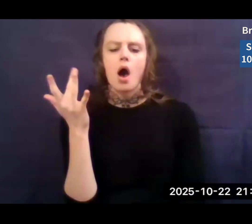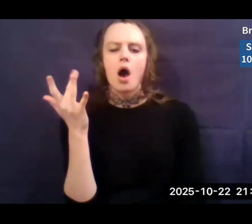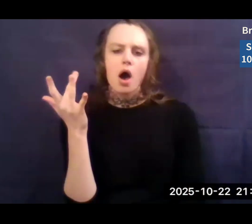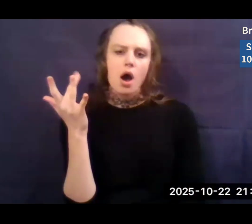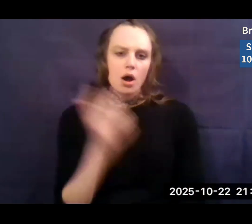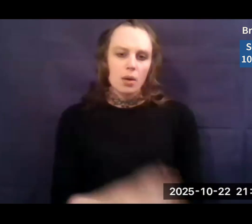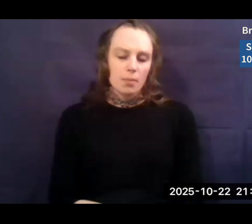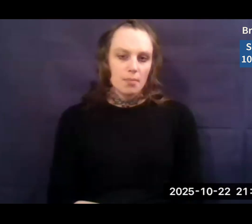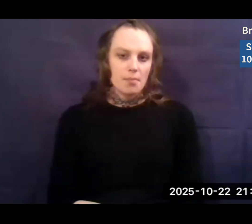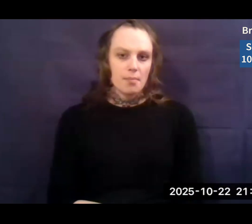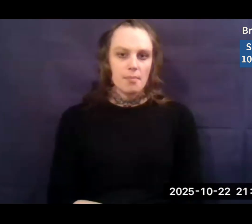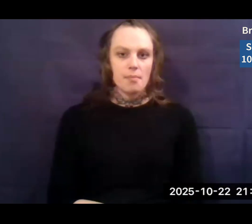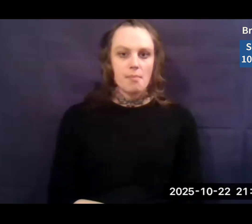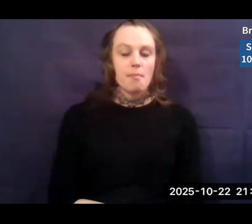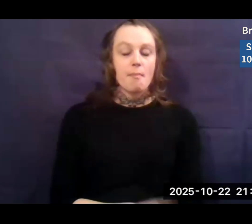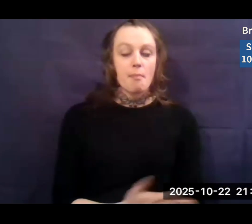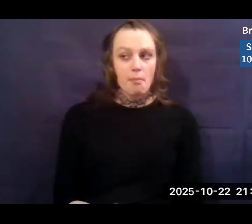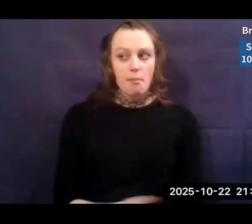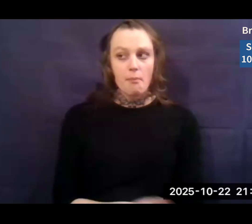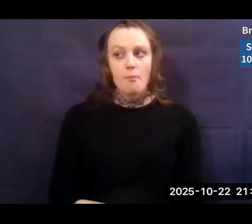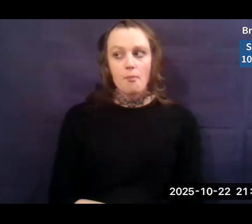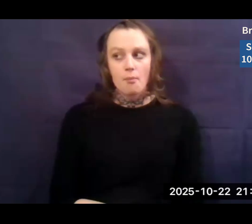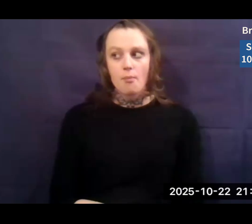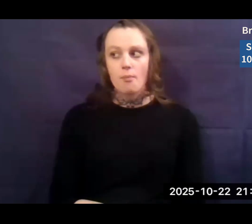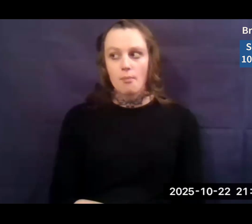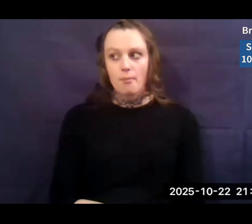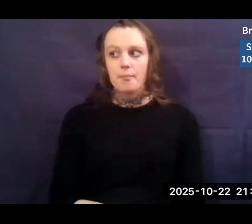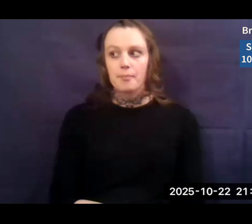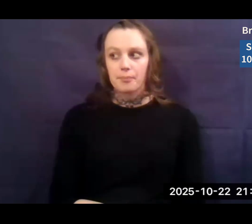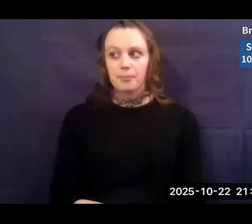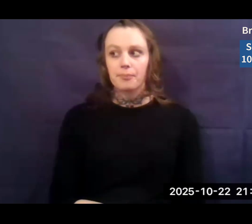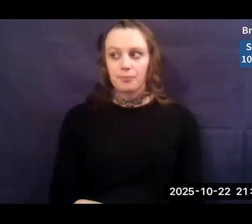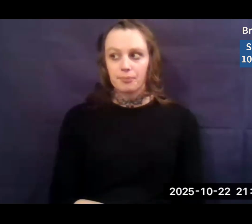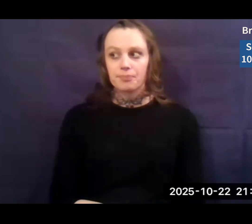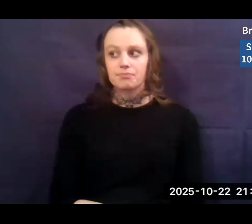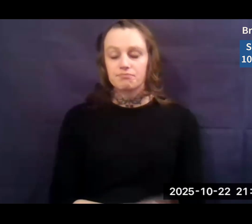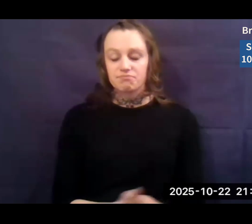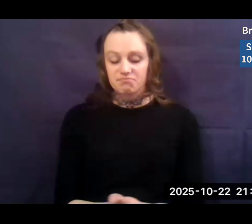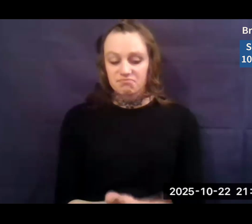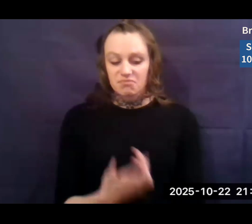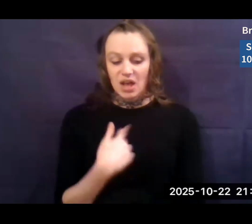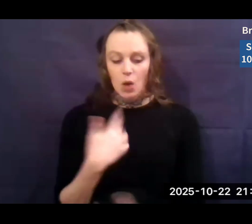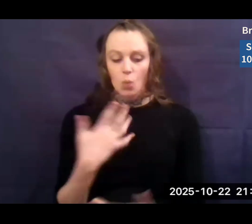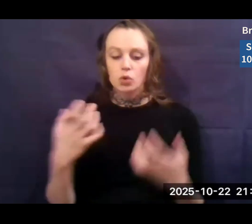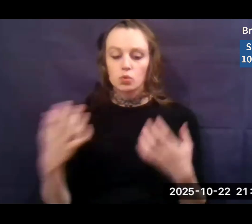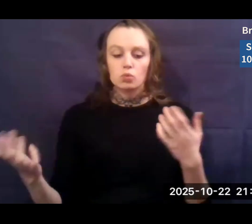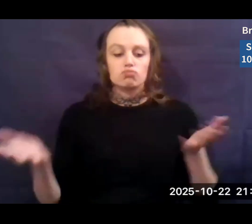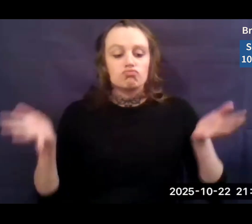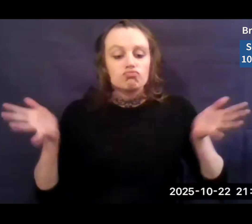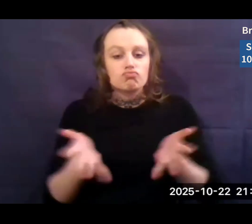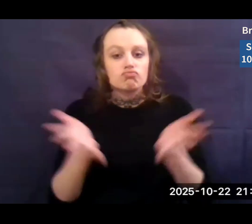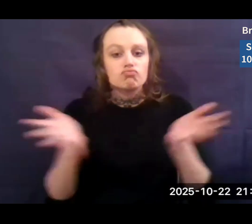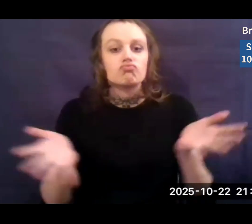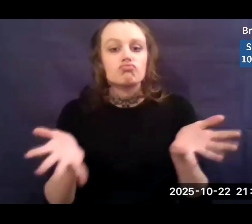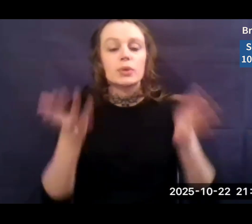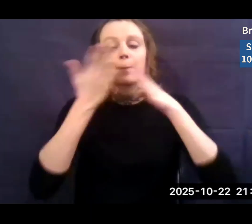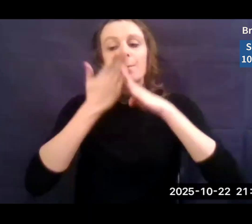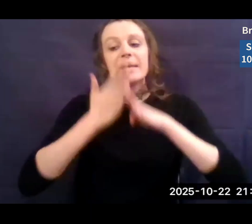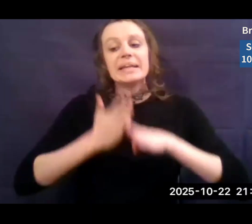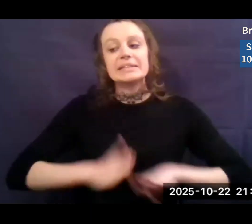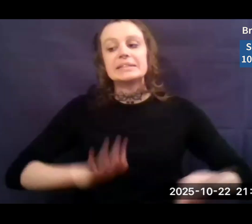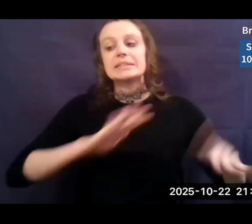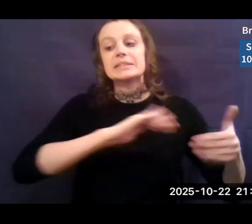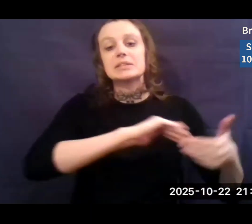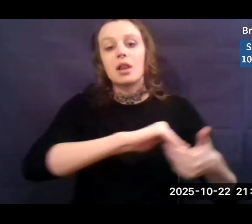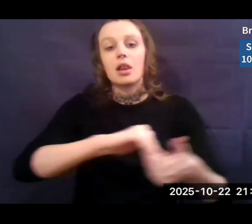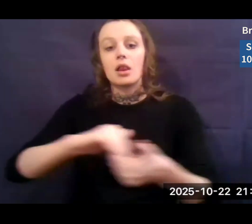family. And a lot of that is to promote harmony and peace,